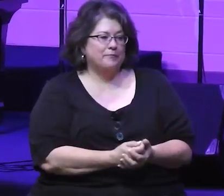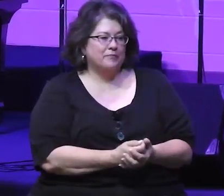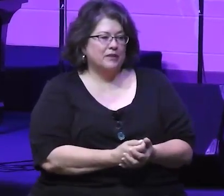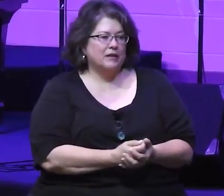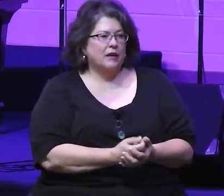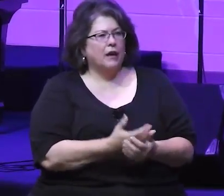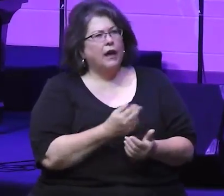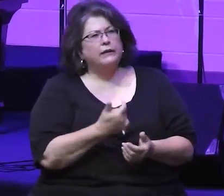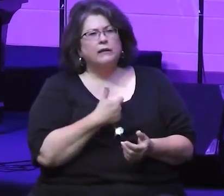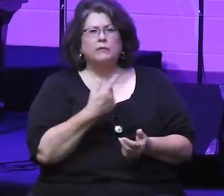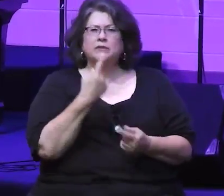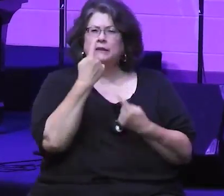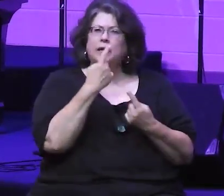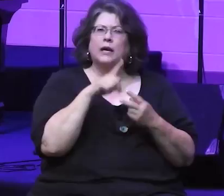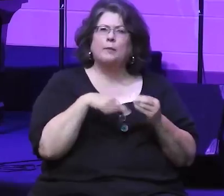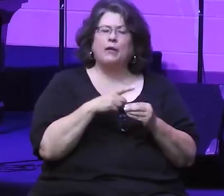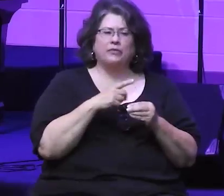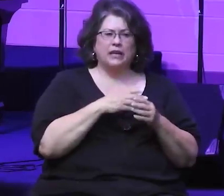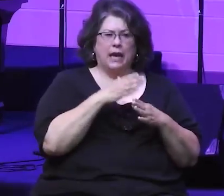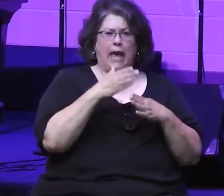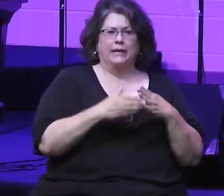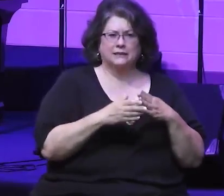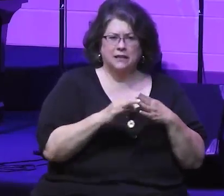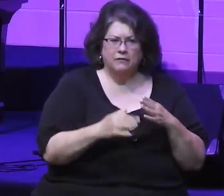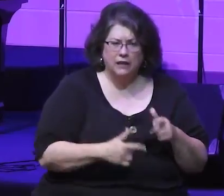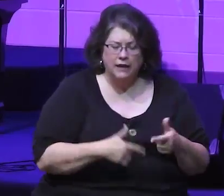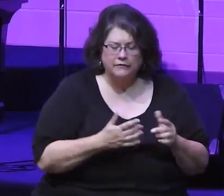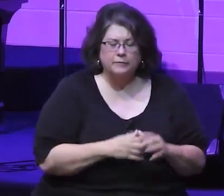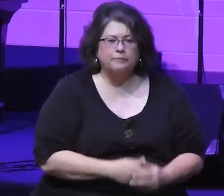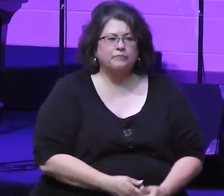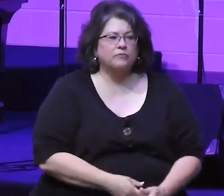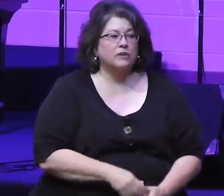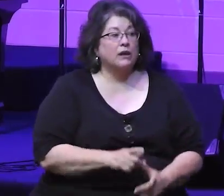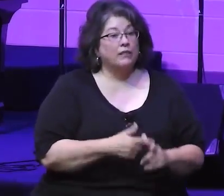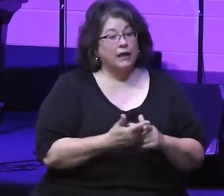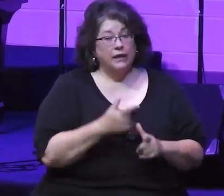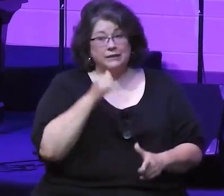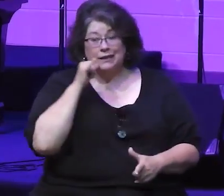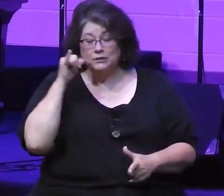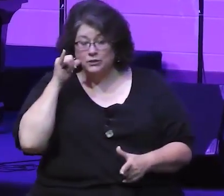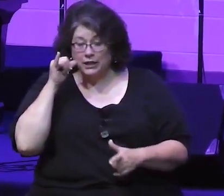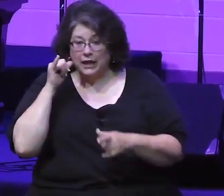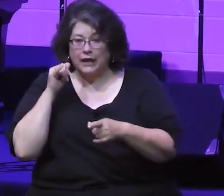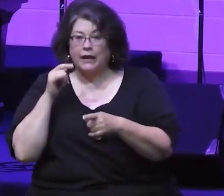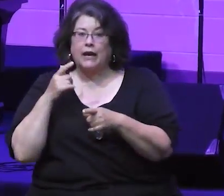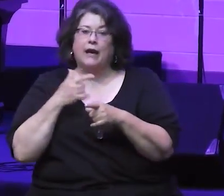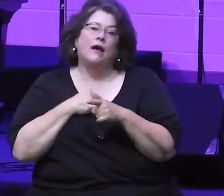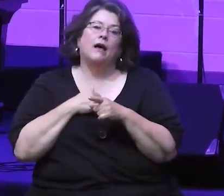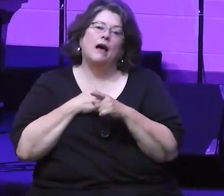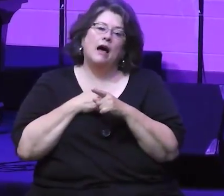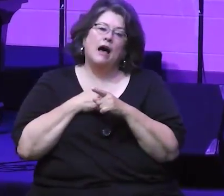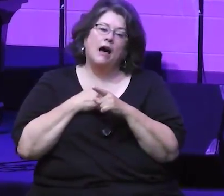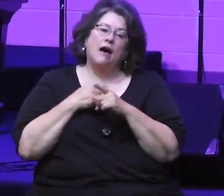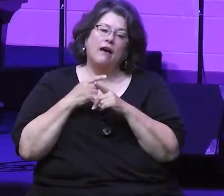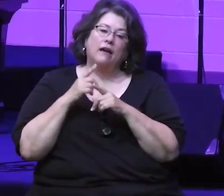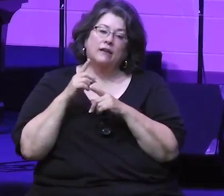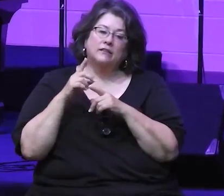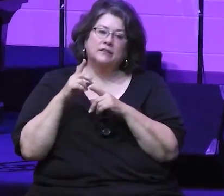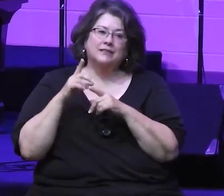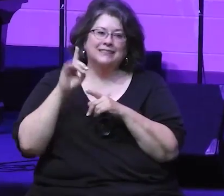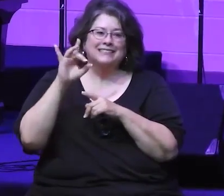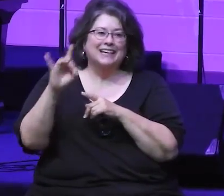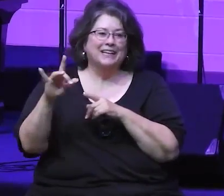of one's life looks like. I did a wedding yesterday for a dear friend, and I painted the picture I hoped with this couple for what